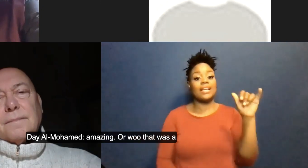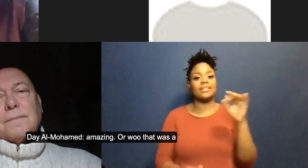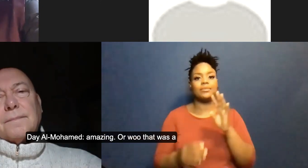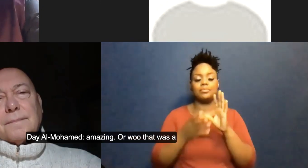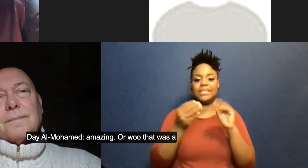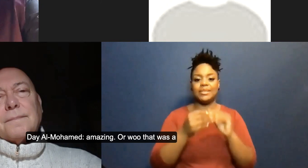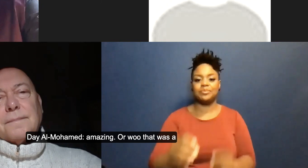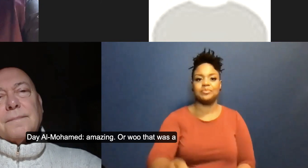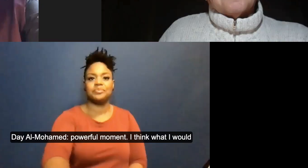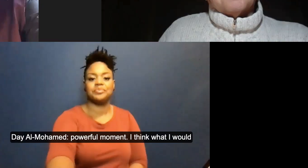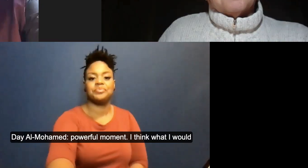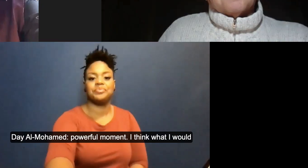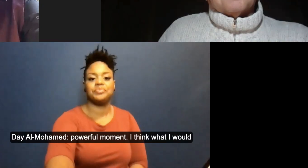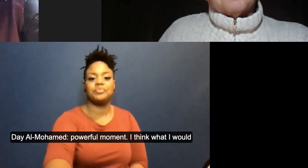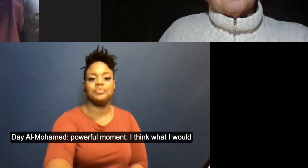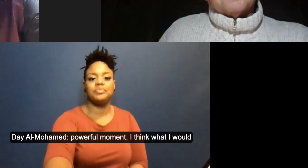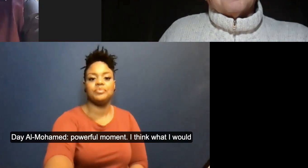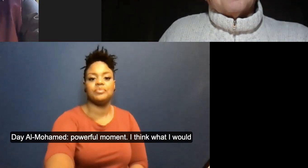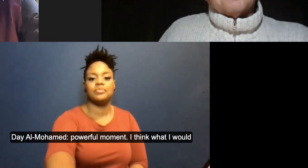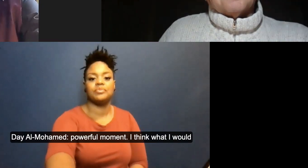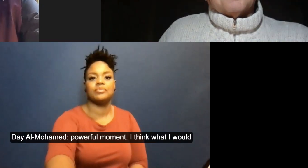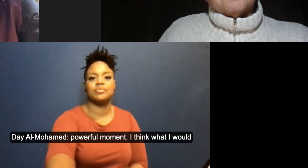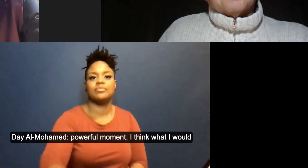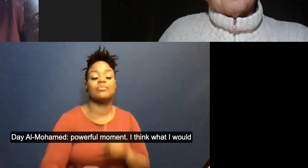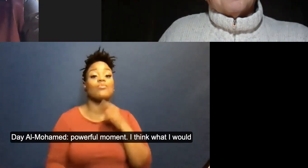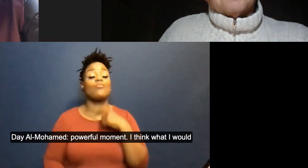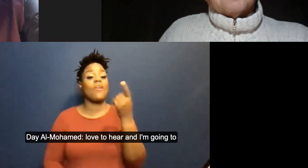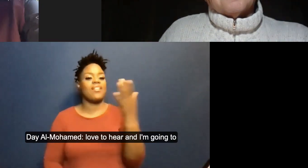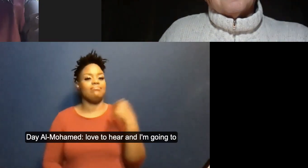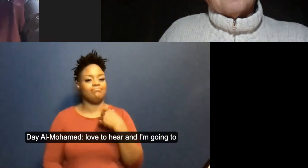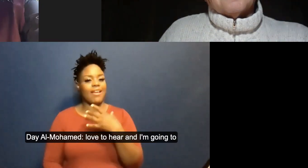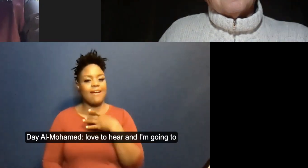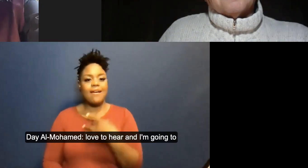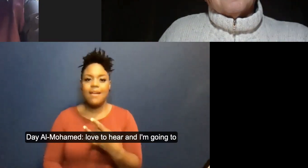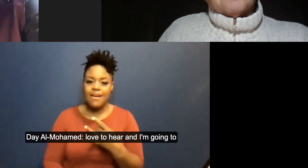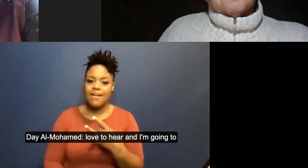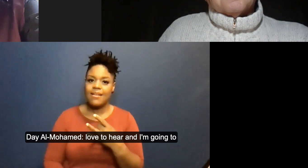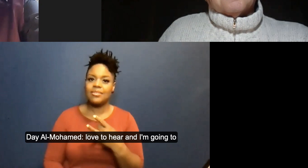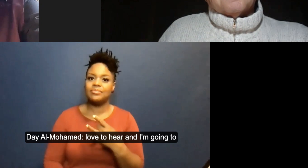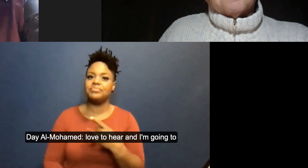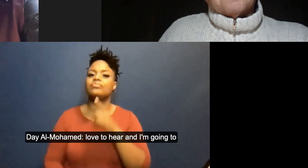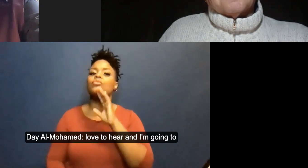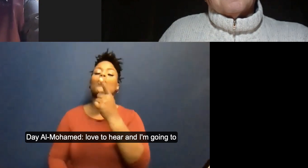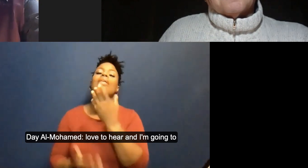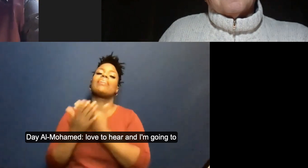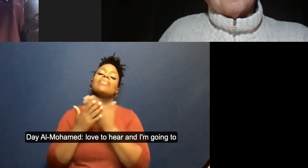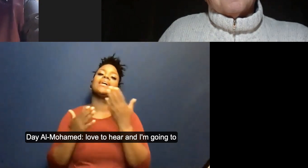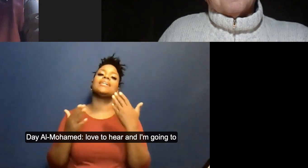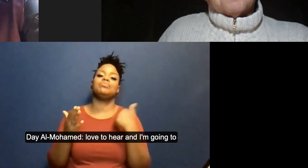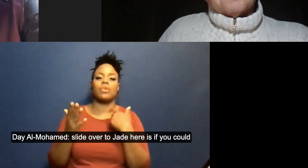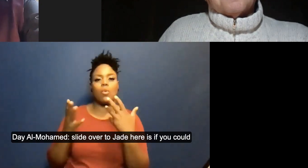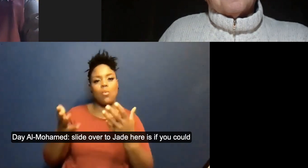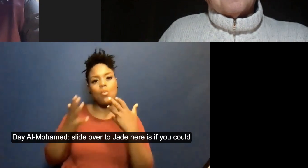was a powerful moment." I think what I would love to hear, and I'm